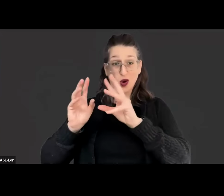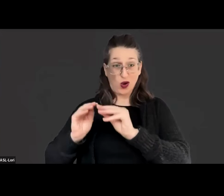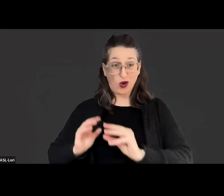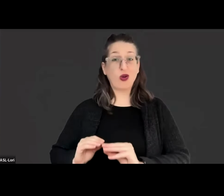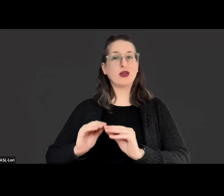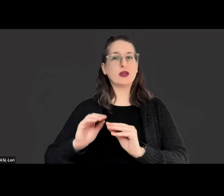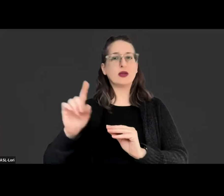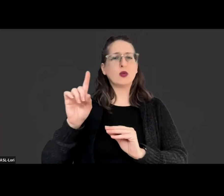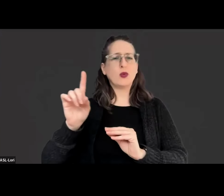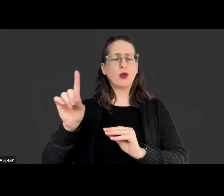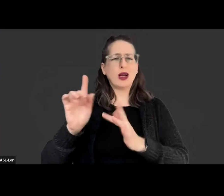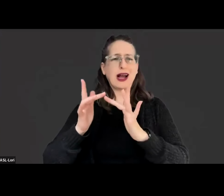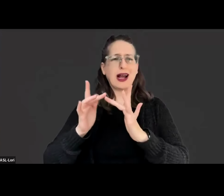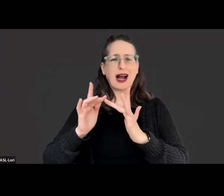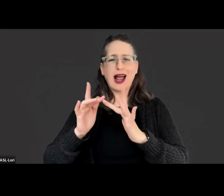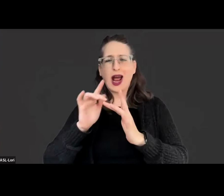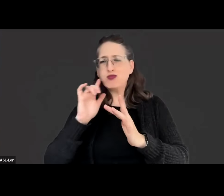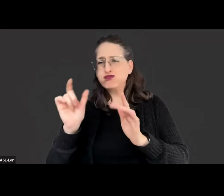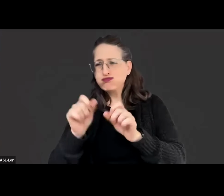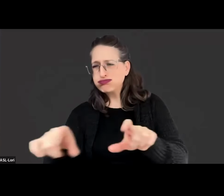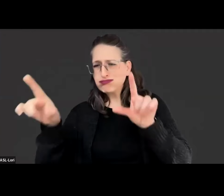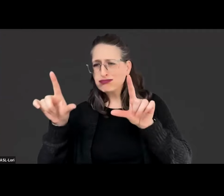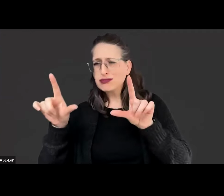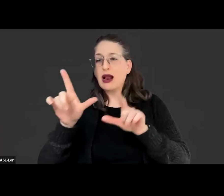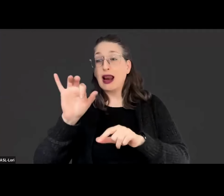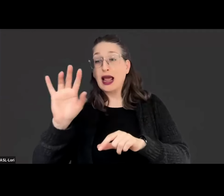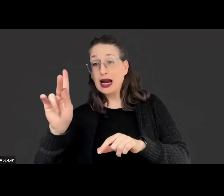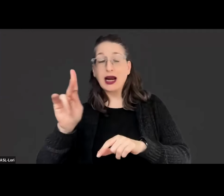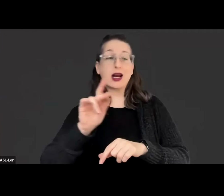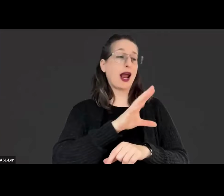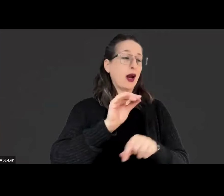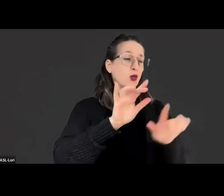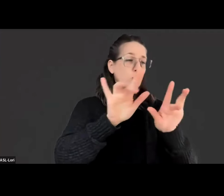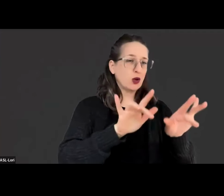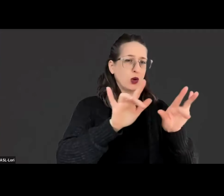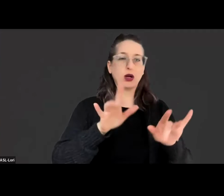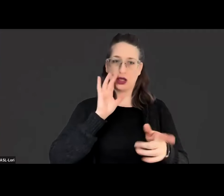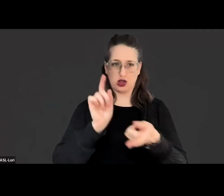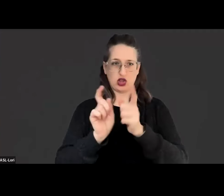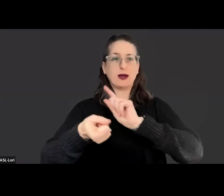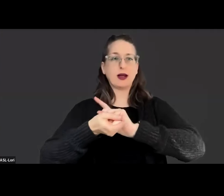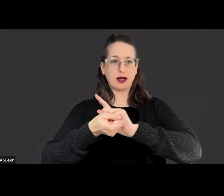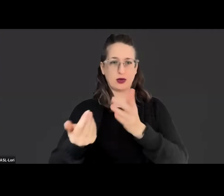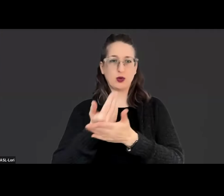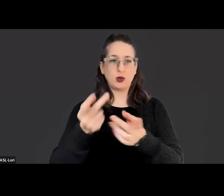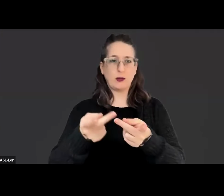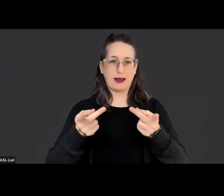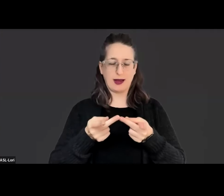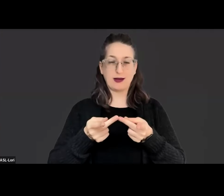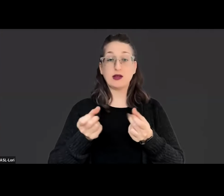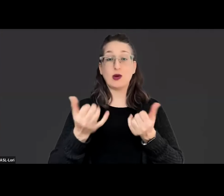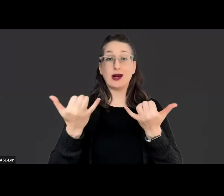for all the calls. So I'm going to show you very quickly now where you should go to look for them starting